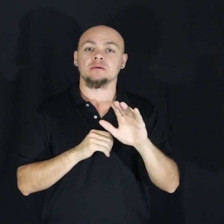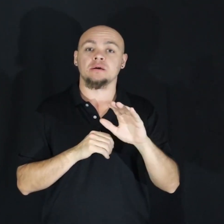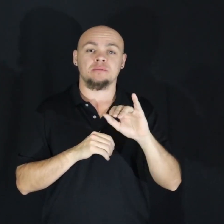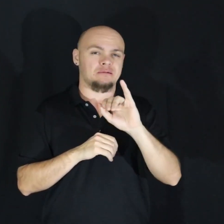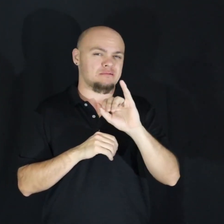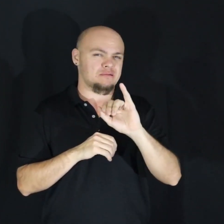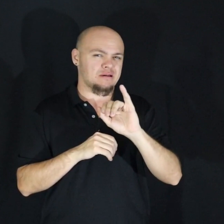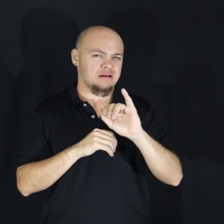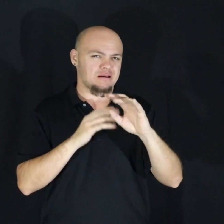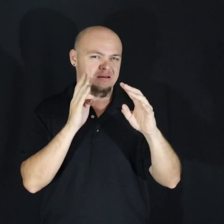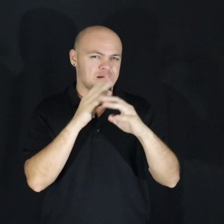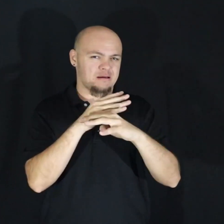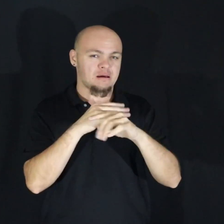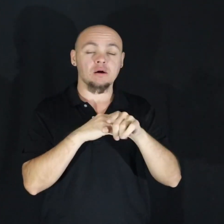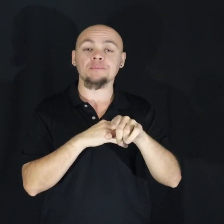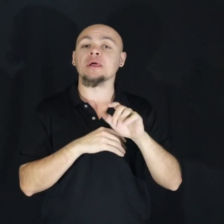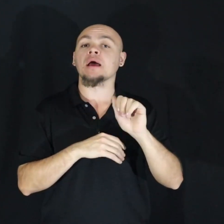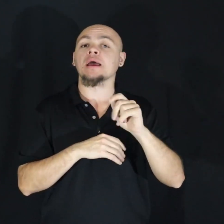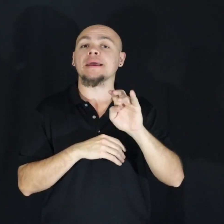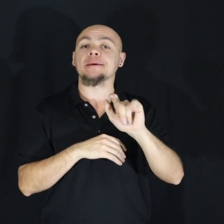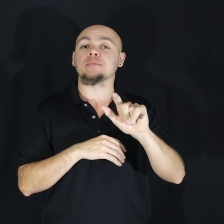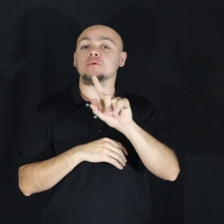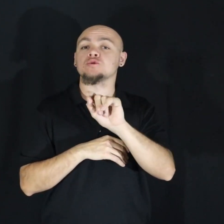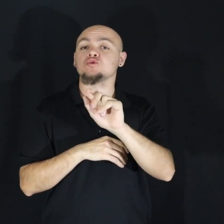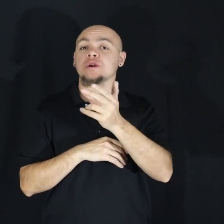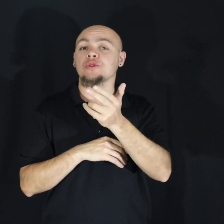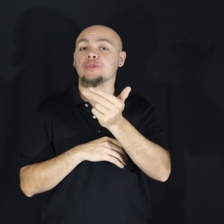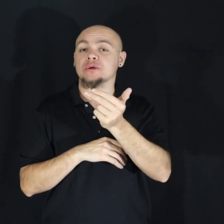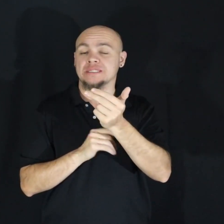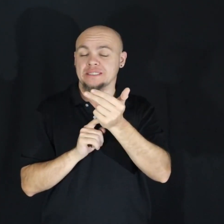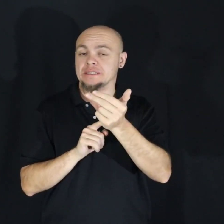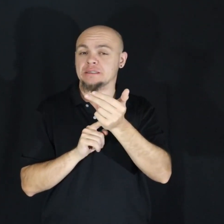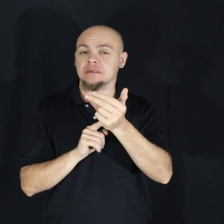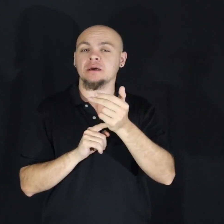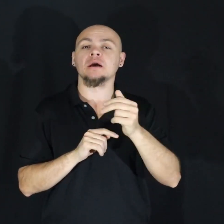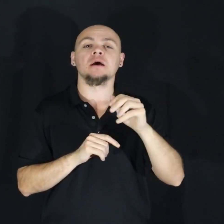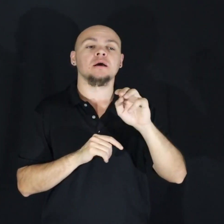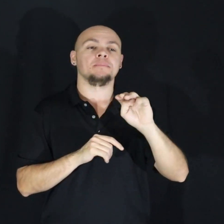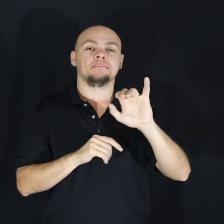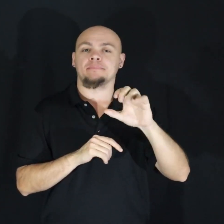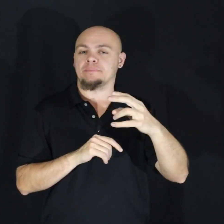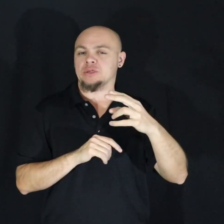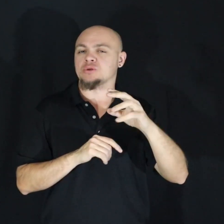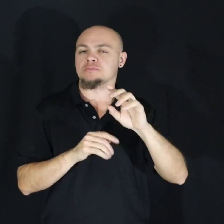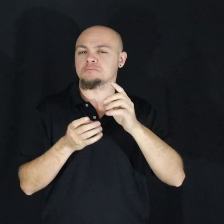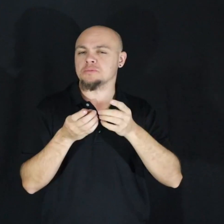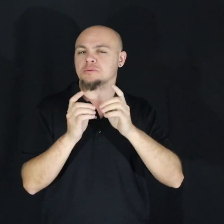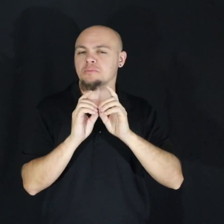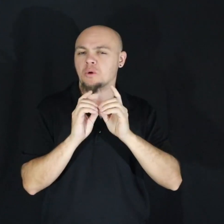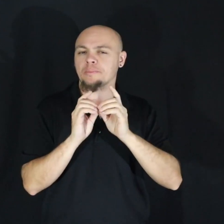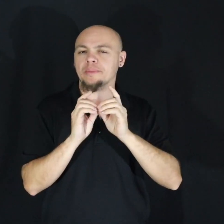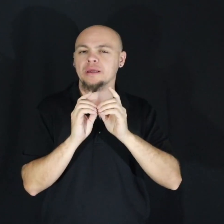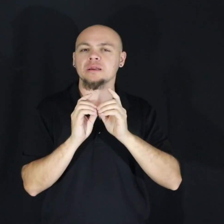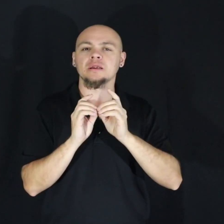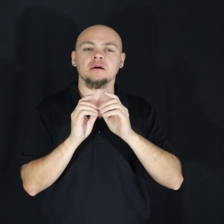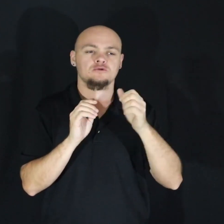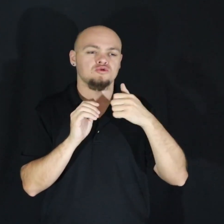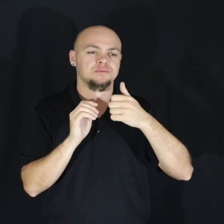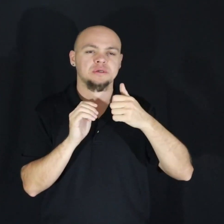highway. The year is April 2013. Michigan Department of Transportation decides to do a case study to